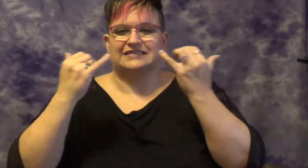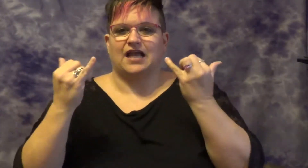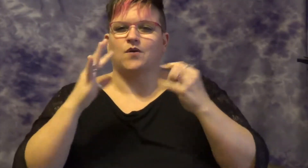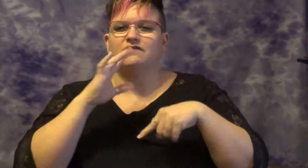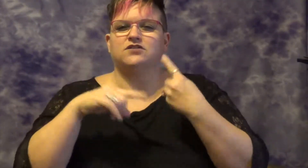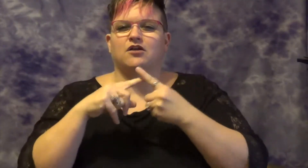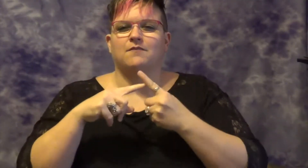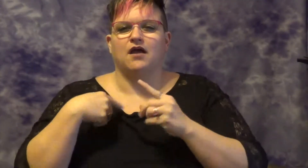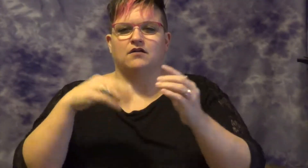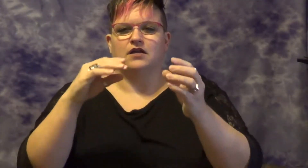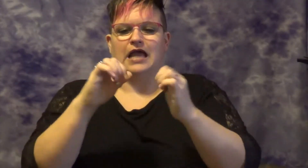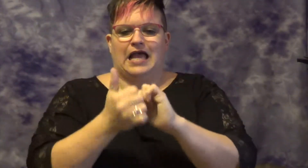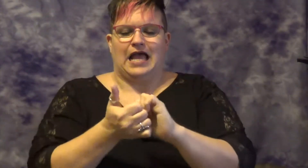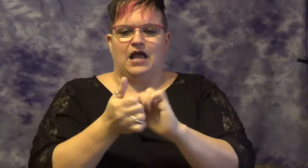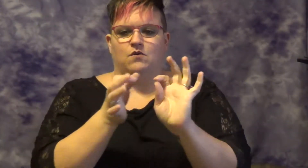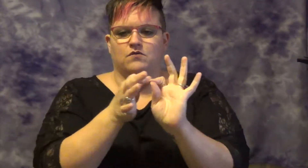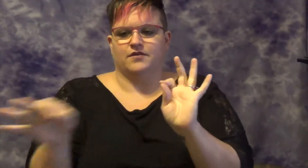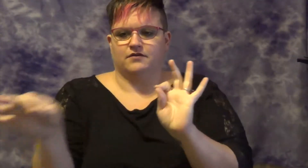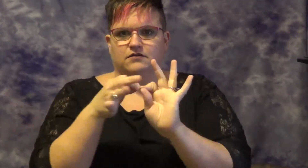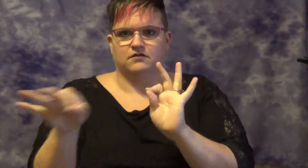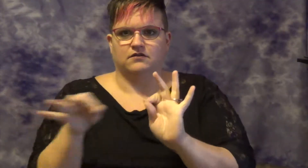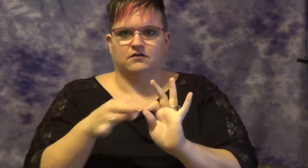Now we're going to talk about message construction